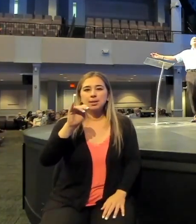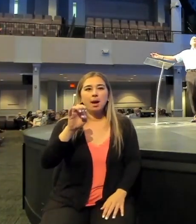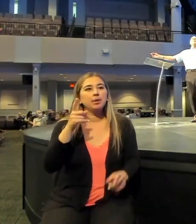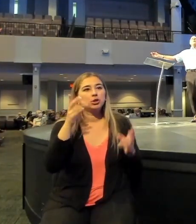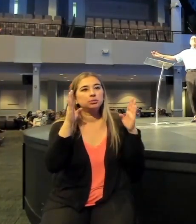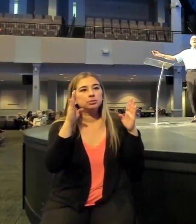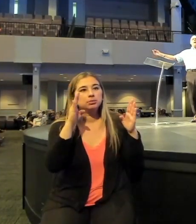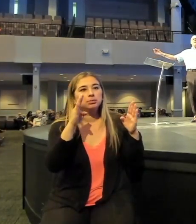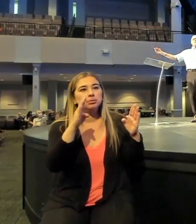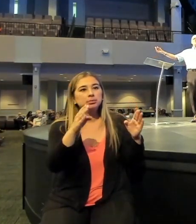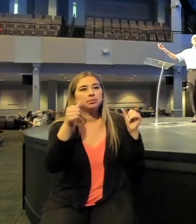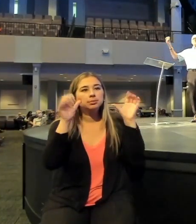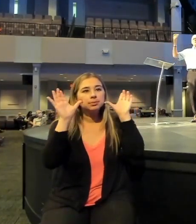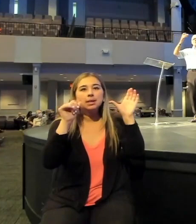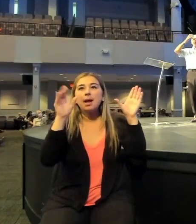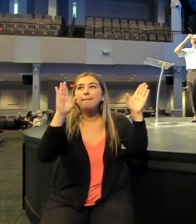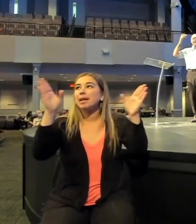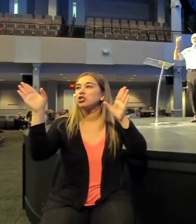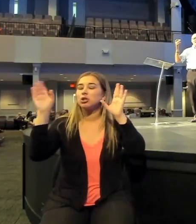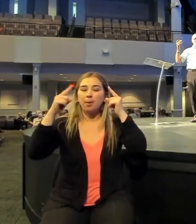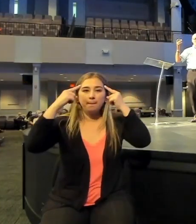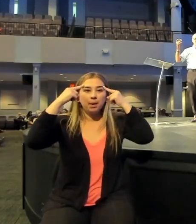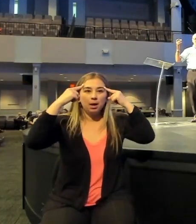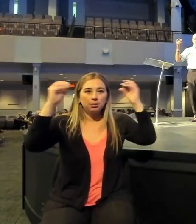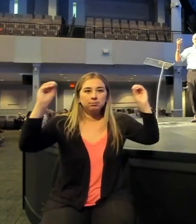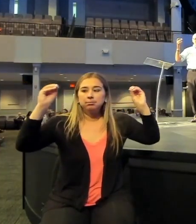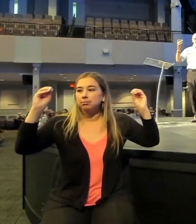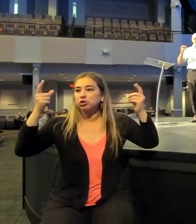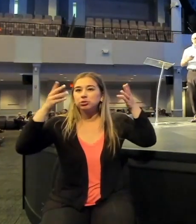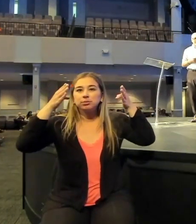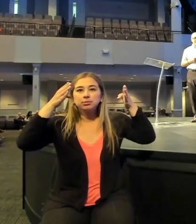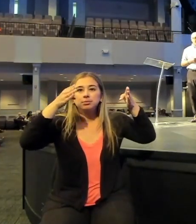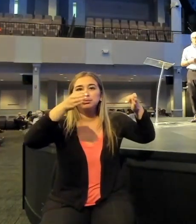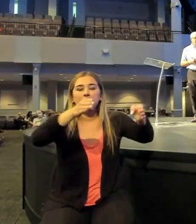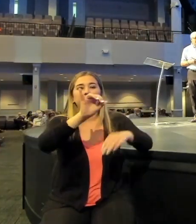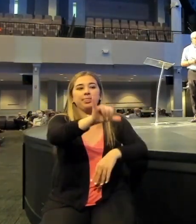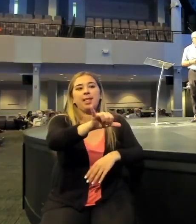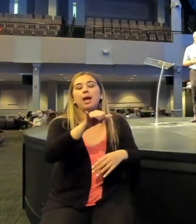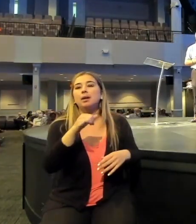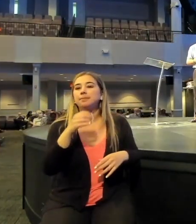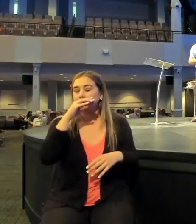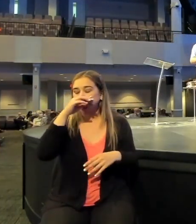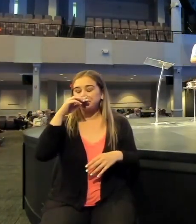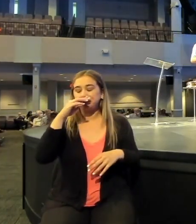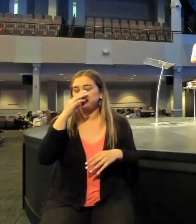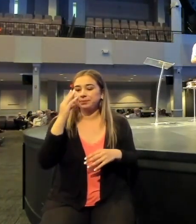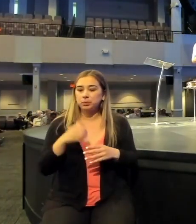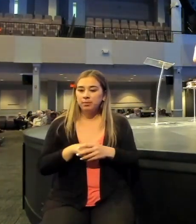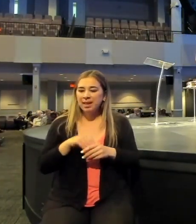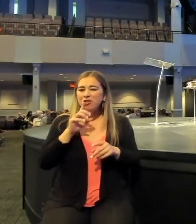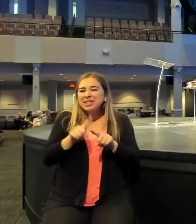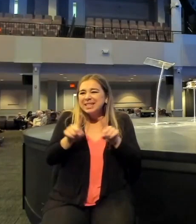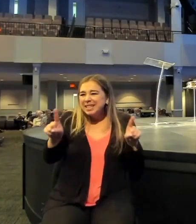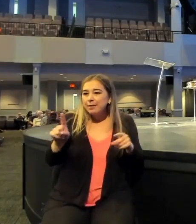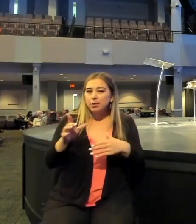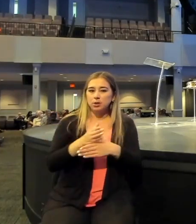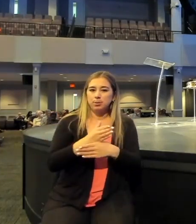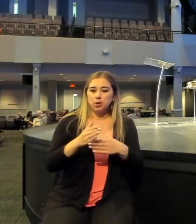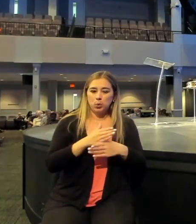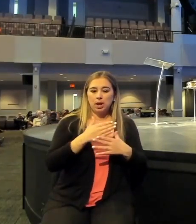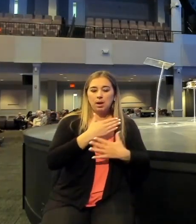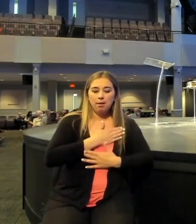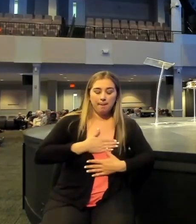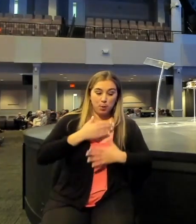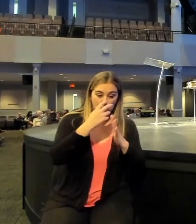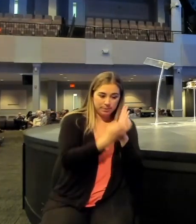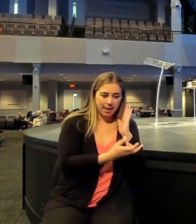and you're not paying attention, you're mindless in your activity. There's a difference between